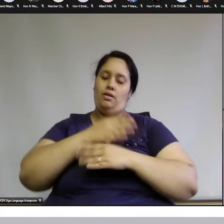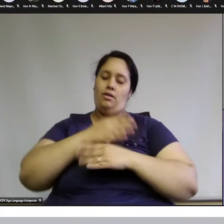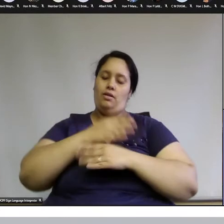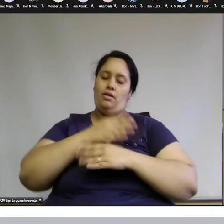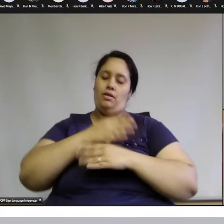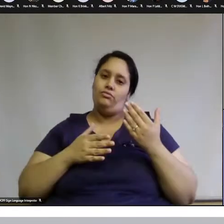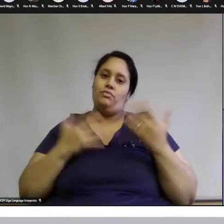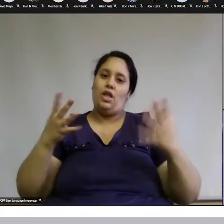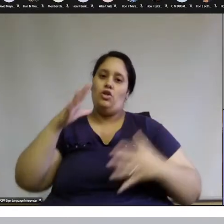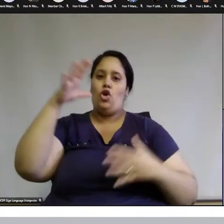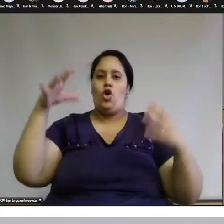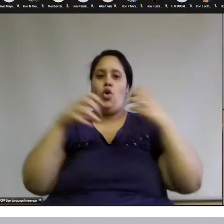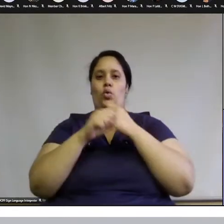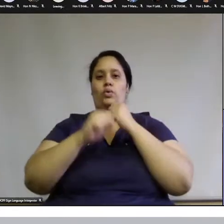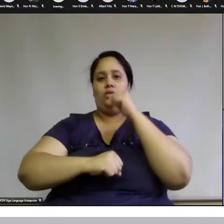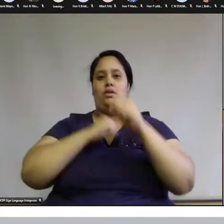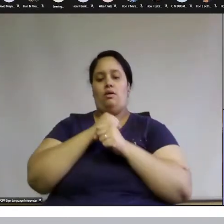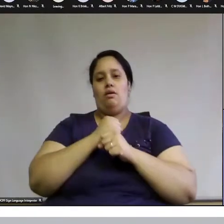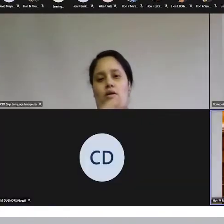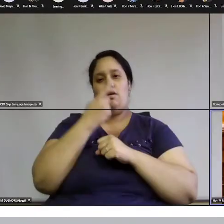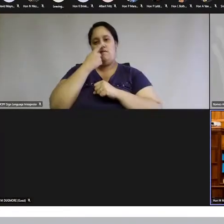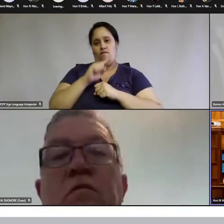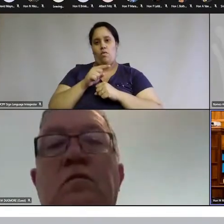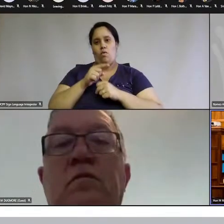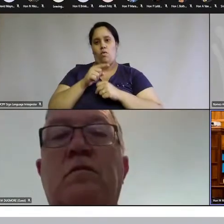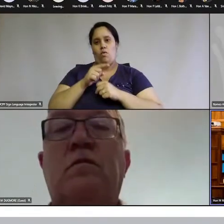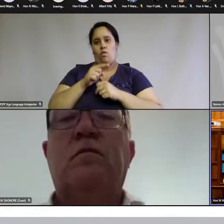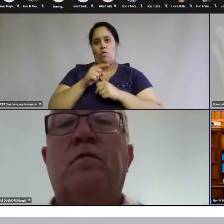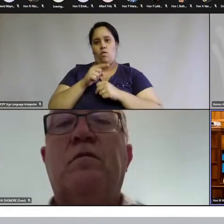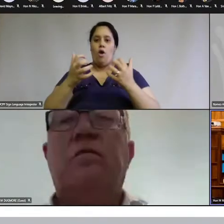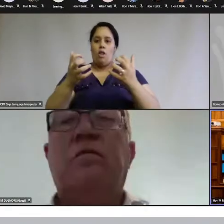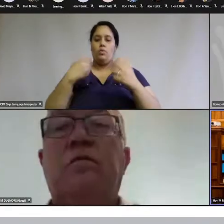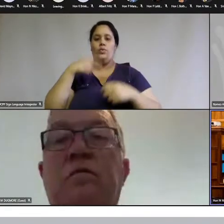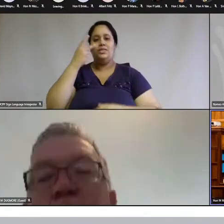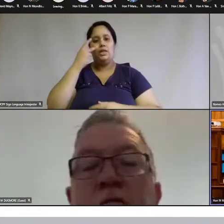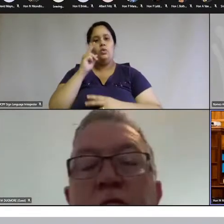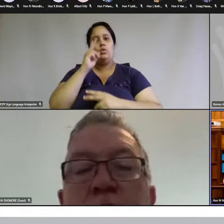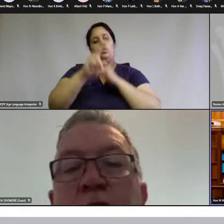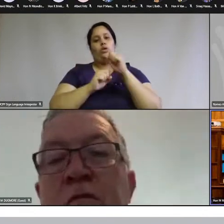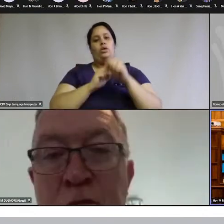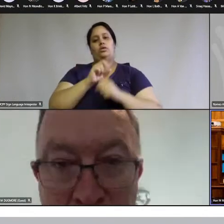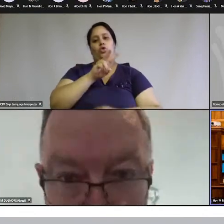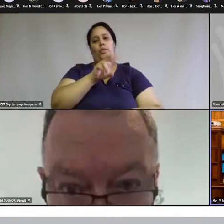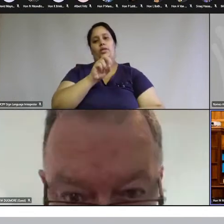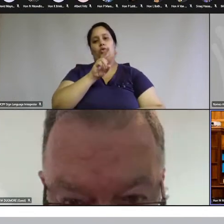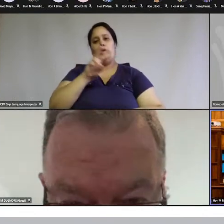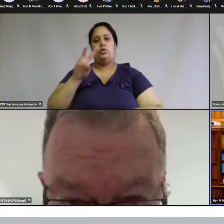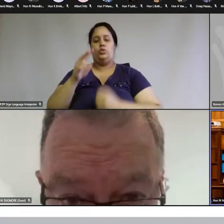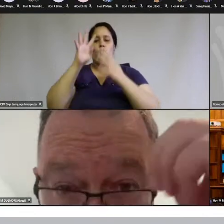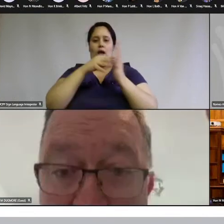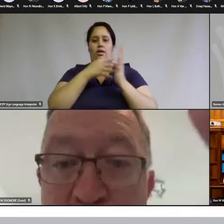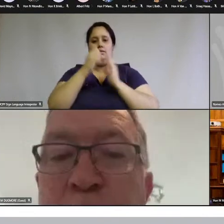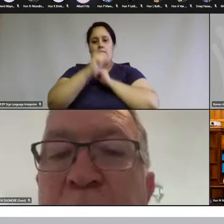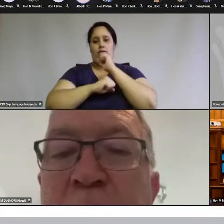end, and that concludes the year for this Parliament. We'll see you in the 2022 calendar year. Thank you.